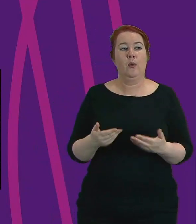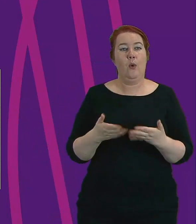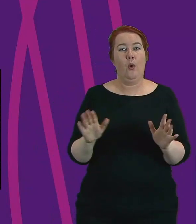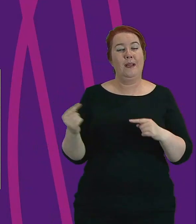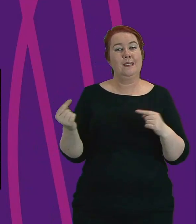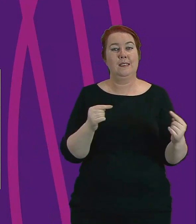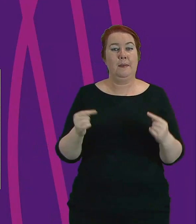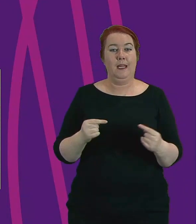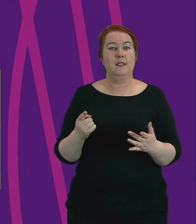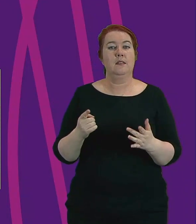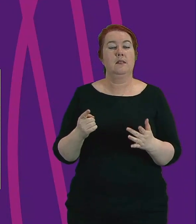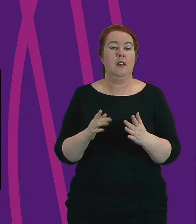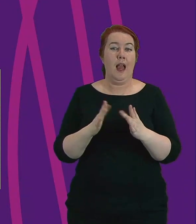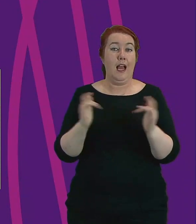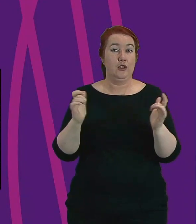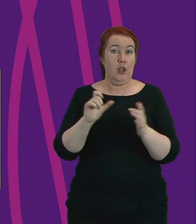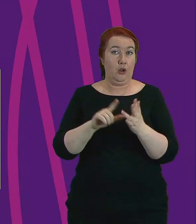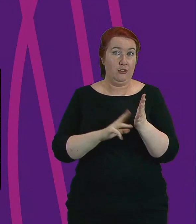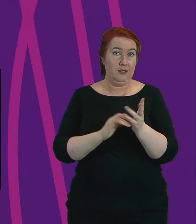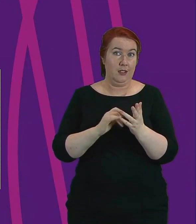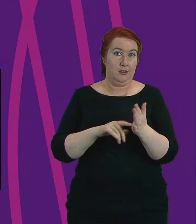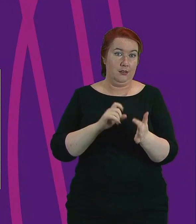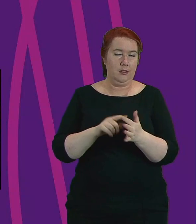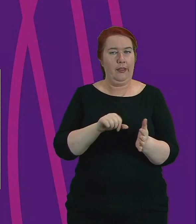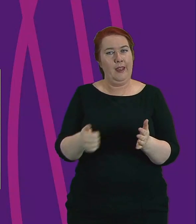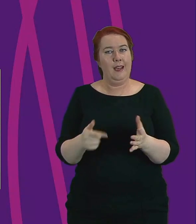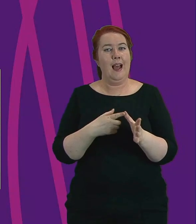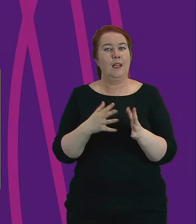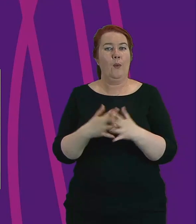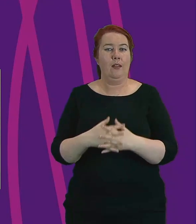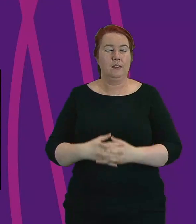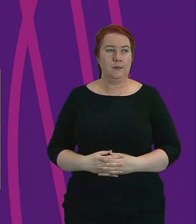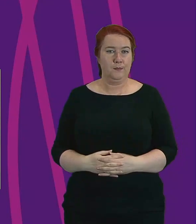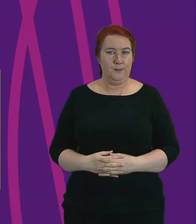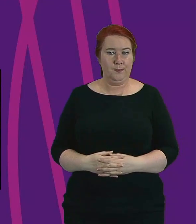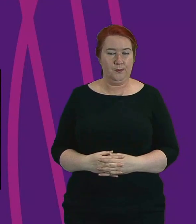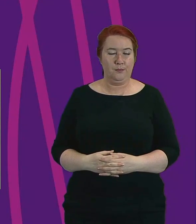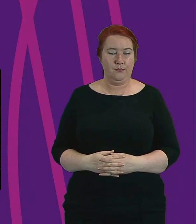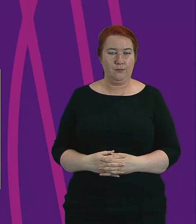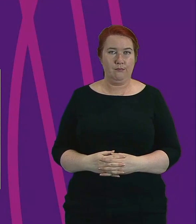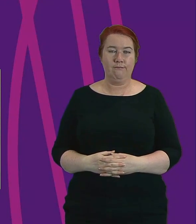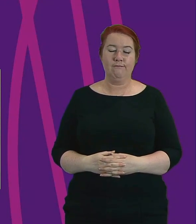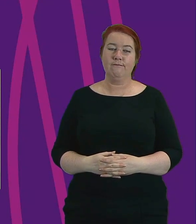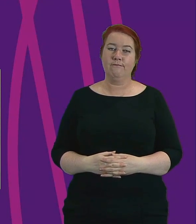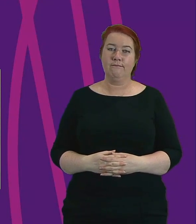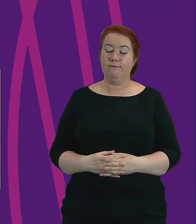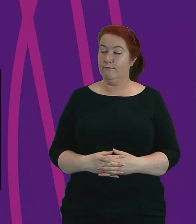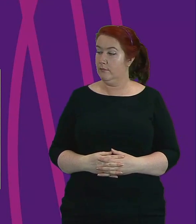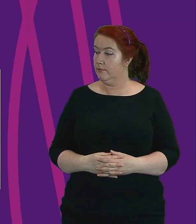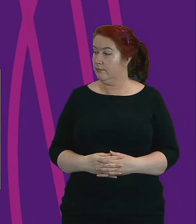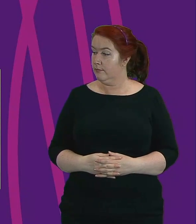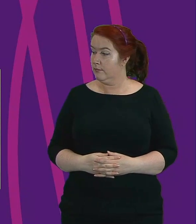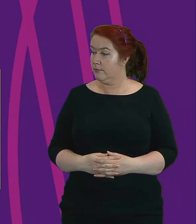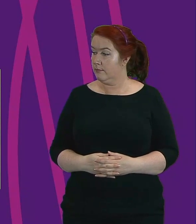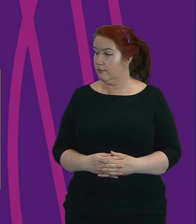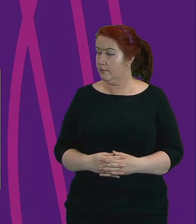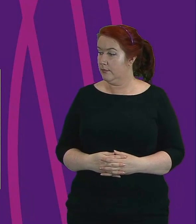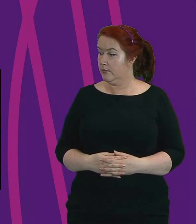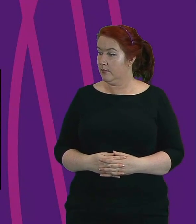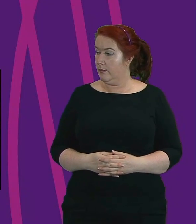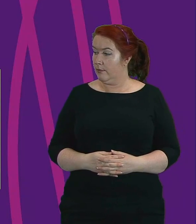I call Angela Constance to be followed by Annie Wells. Thank you, Presiding Officer. It is impossible